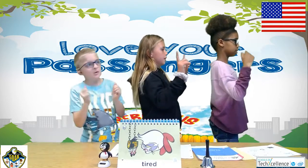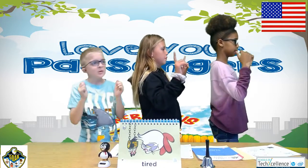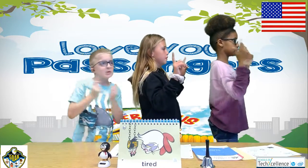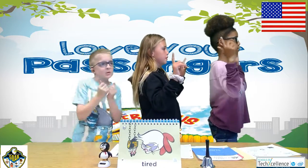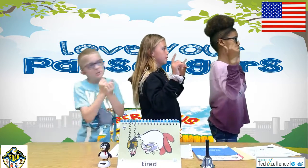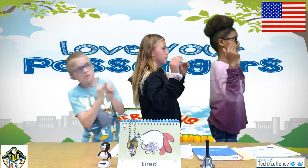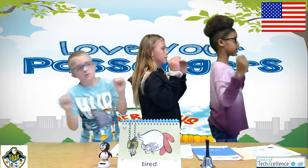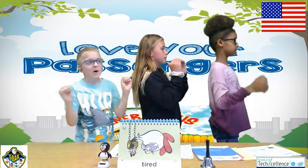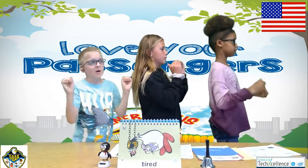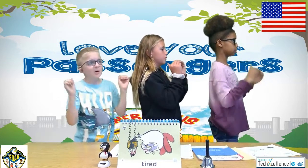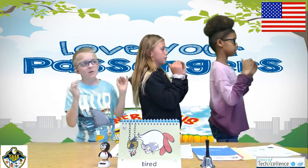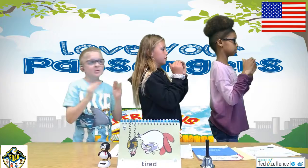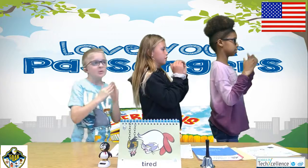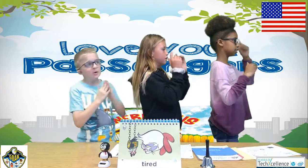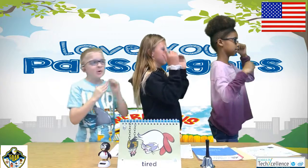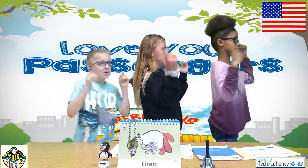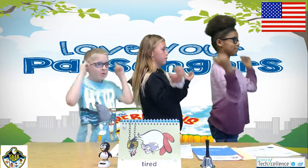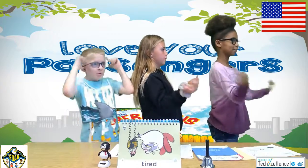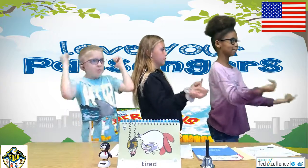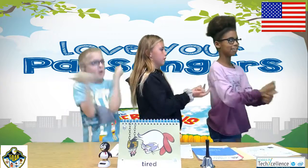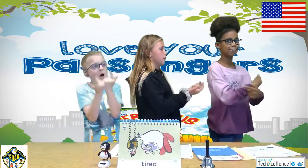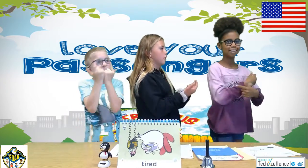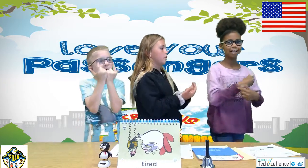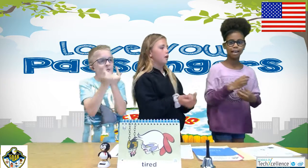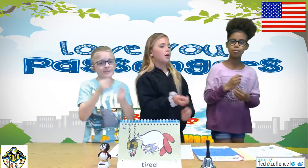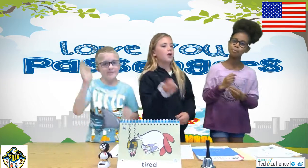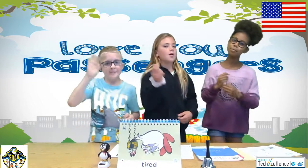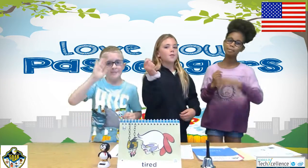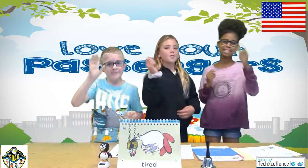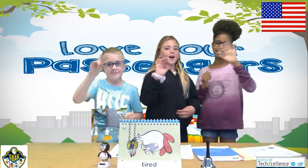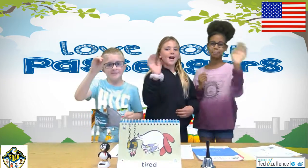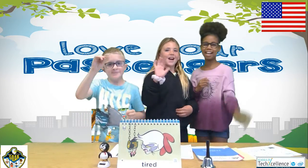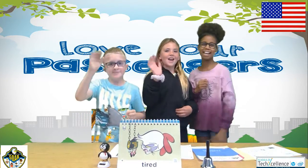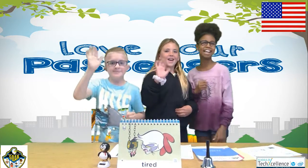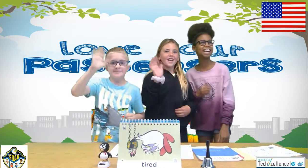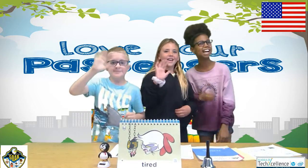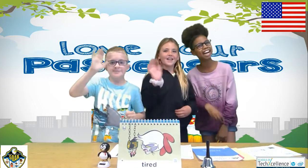liberty and justice for all. Bye!